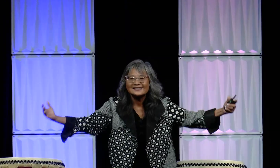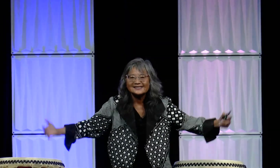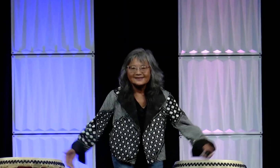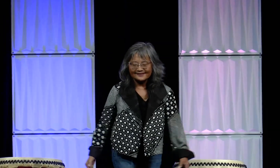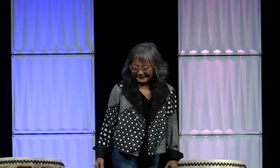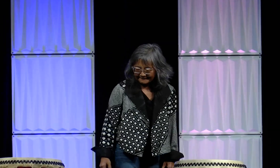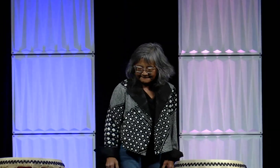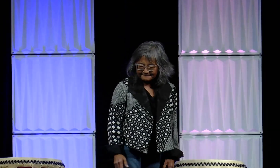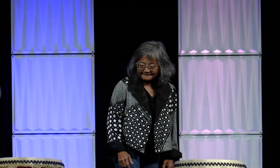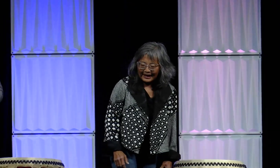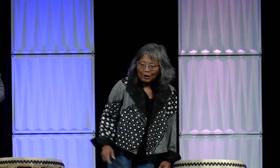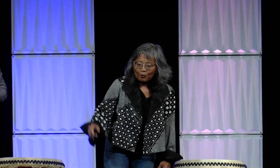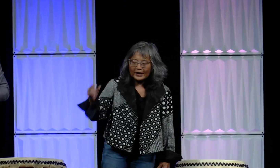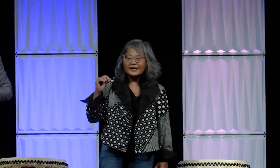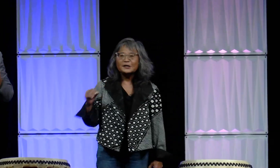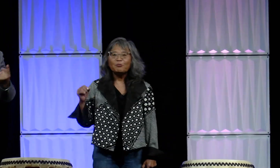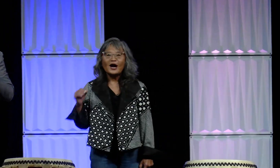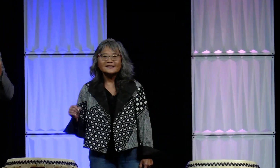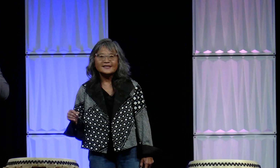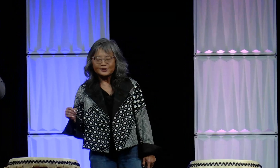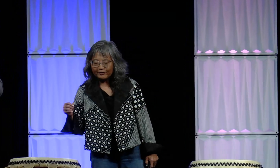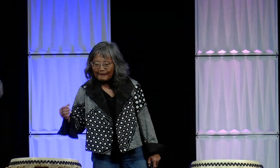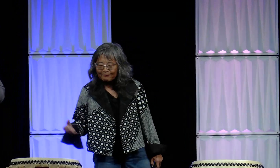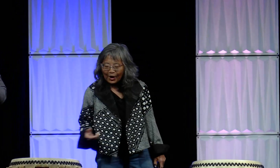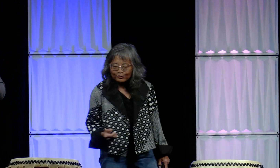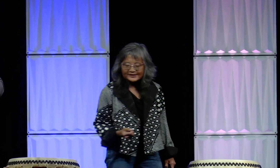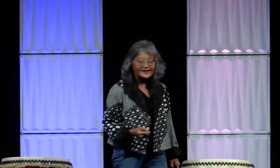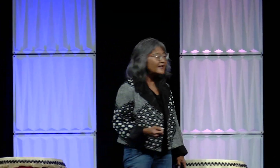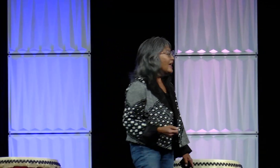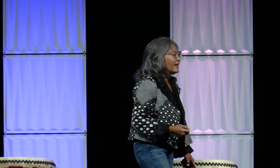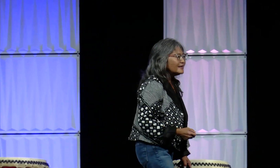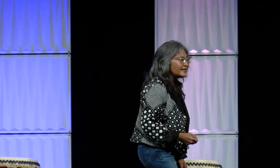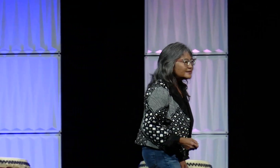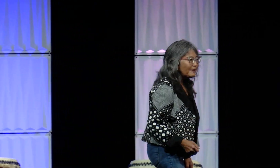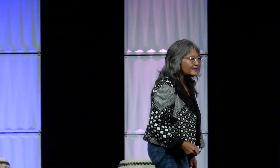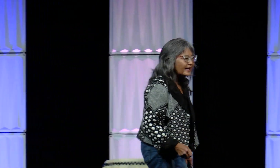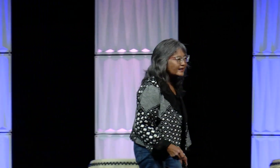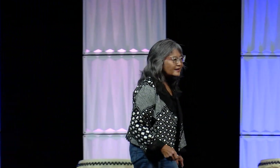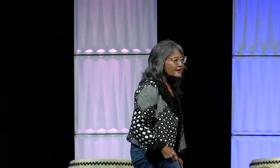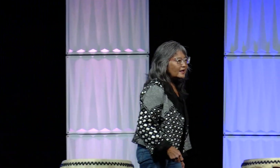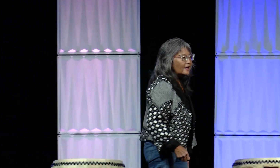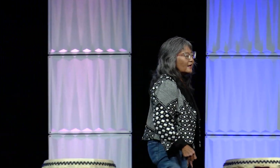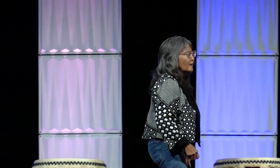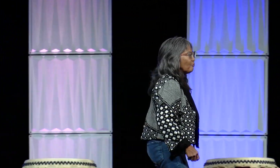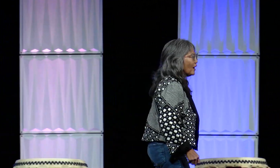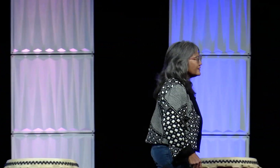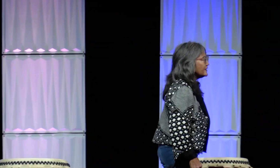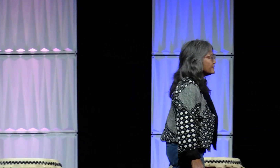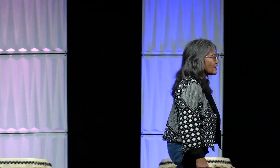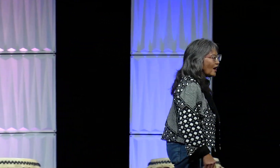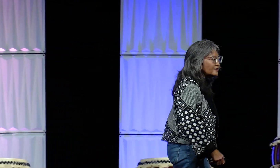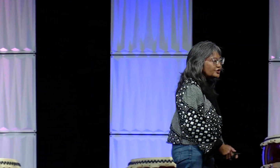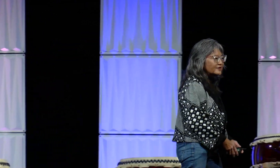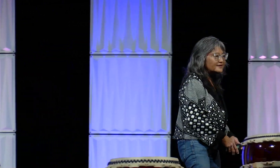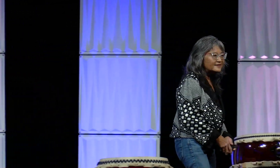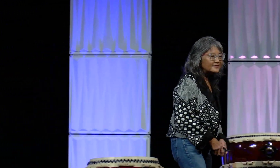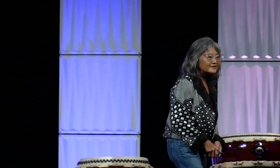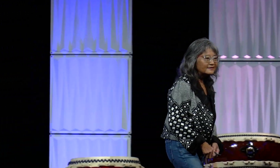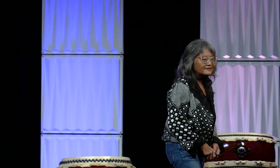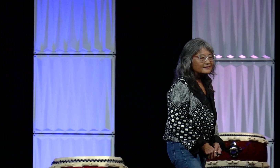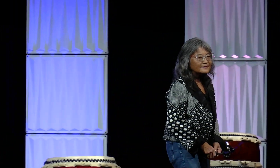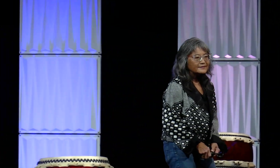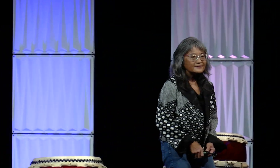us. We are in the process of composting, and let's make that process